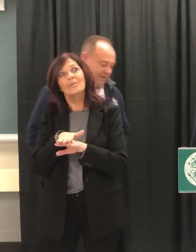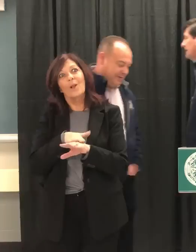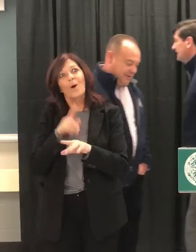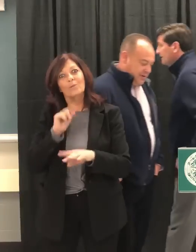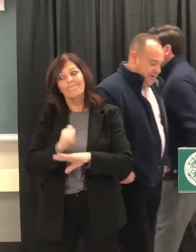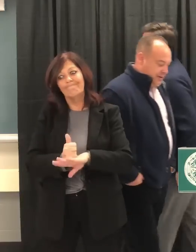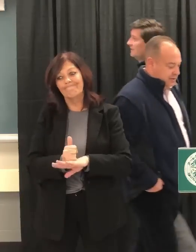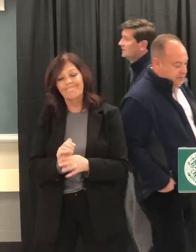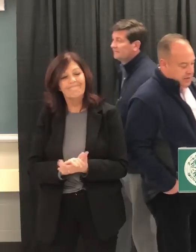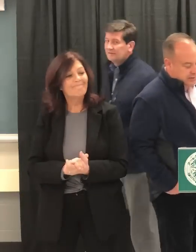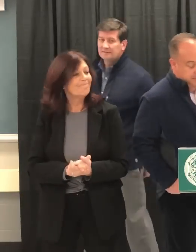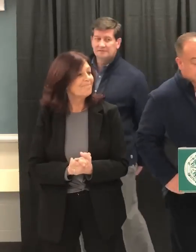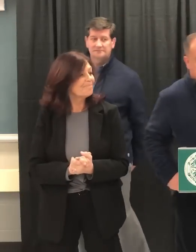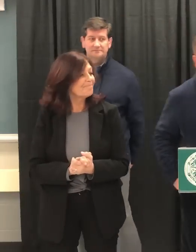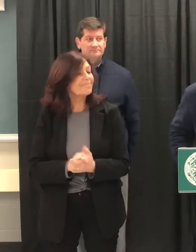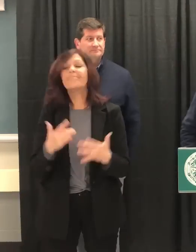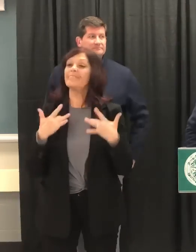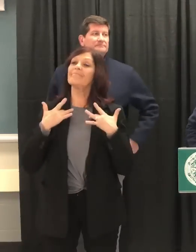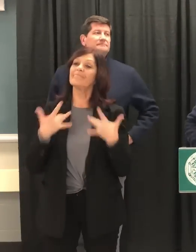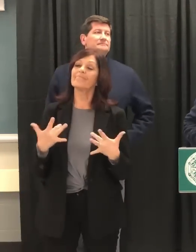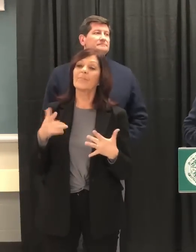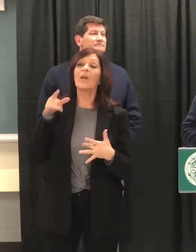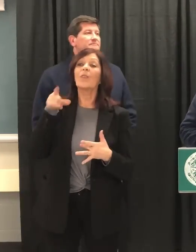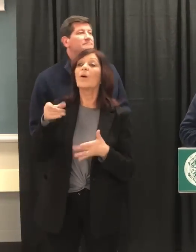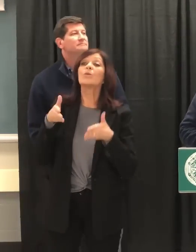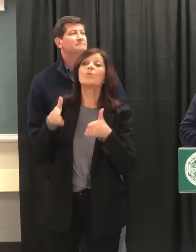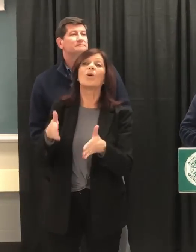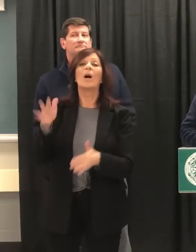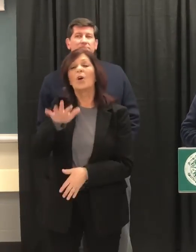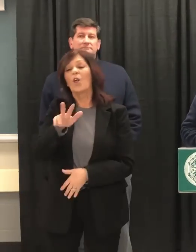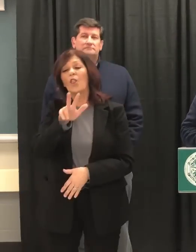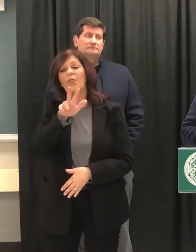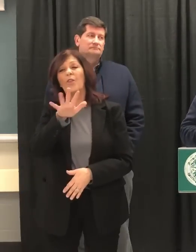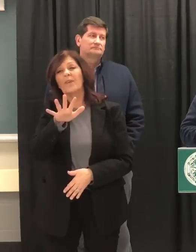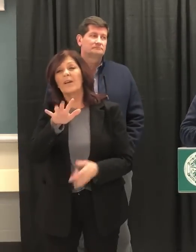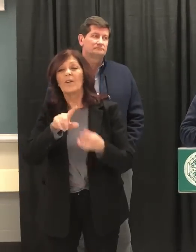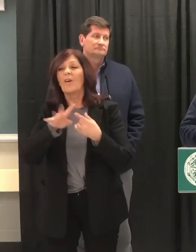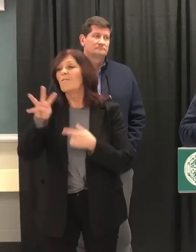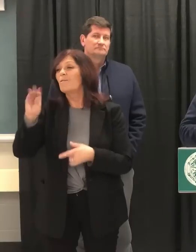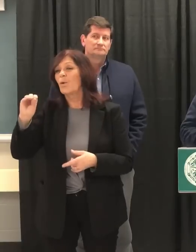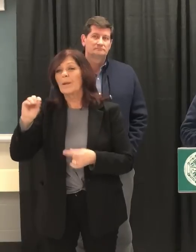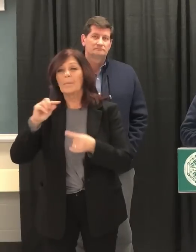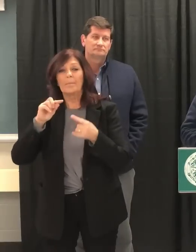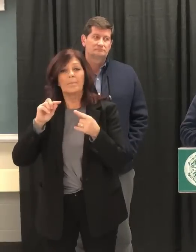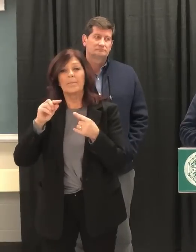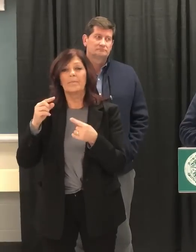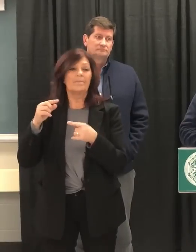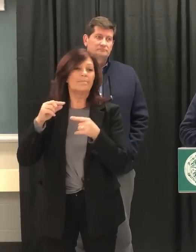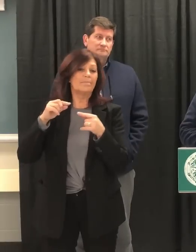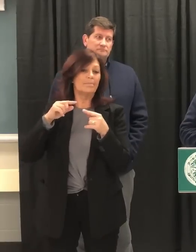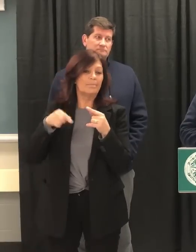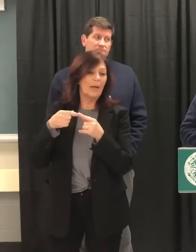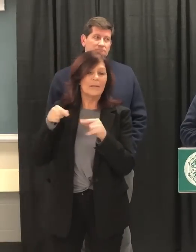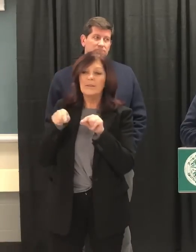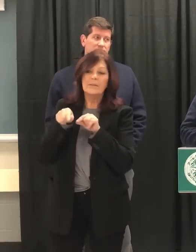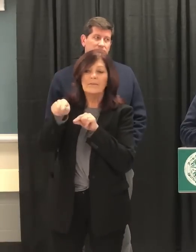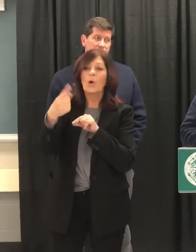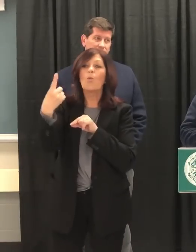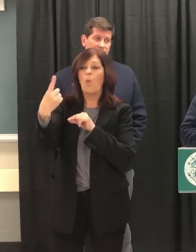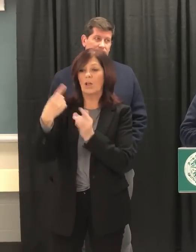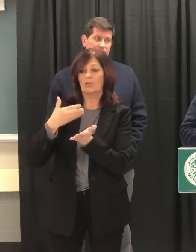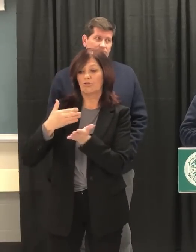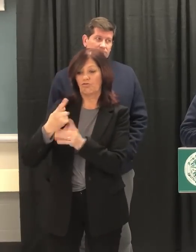Yes, yeah. Yeah, so typically on a lot of those routes, they're about 35 to 40 miles for one vehicle, one plow truck. Right now,